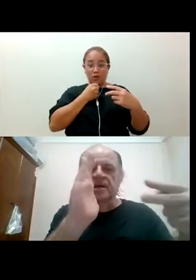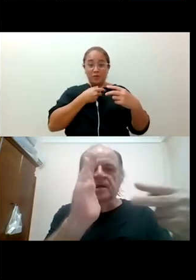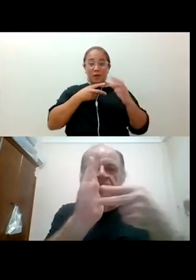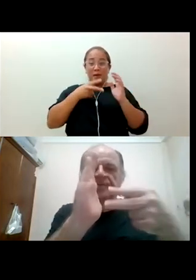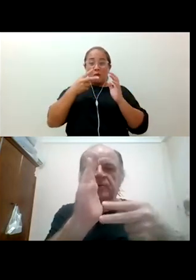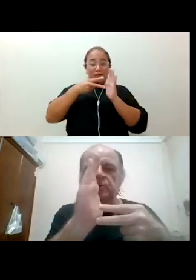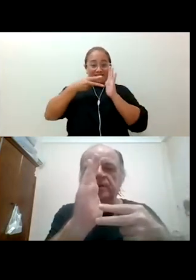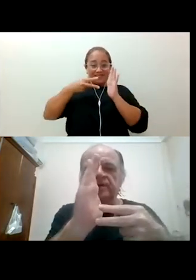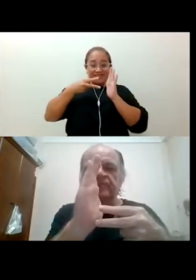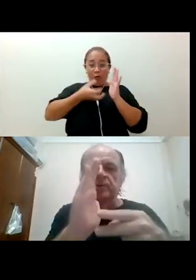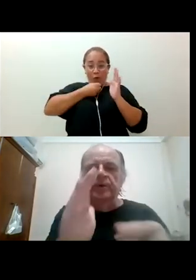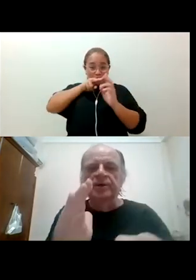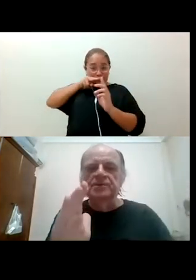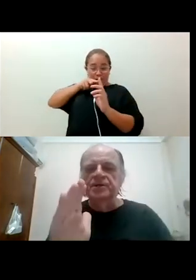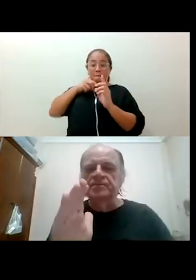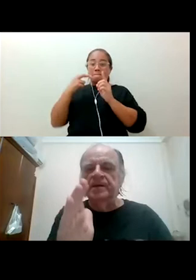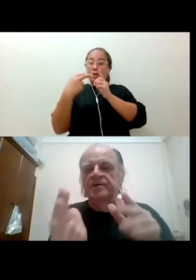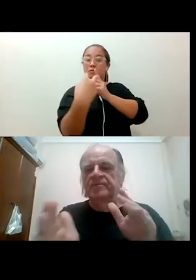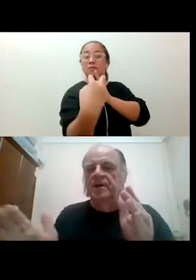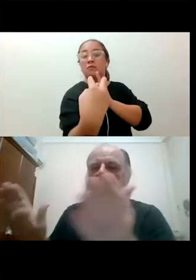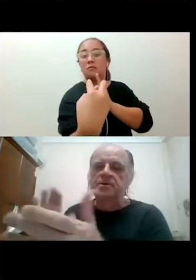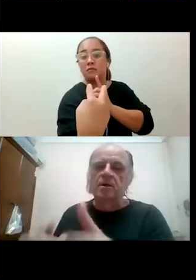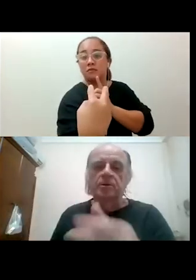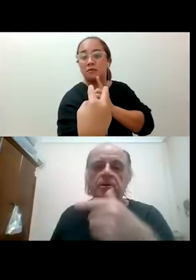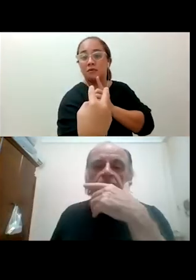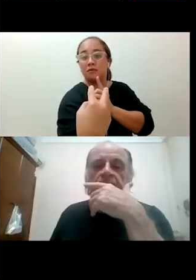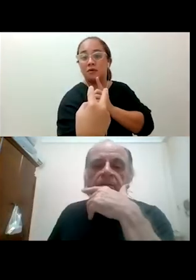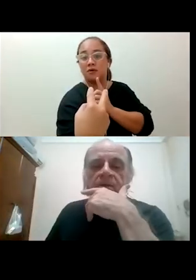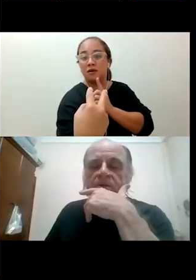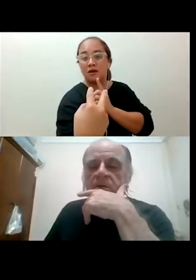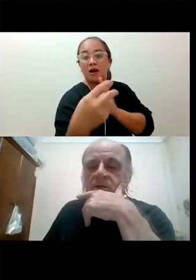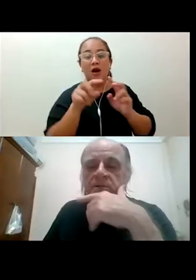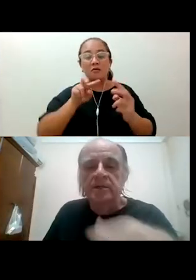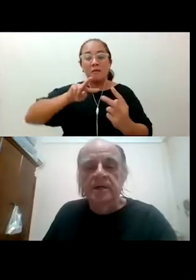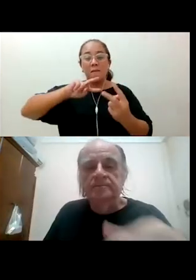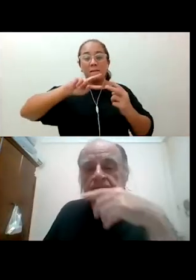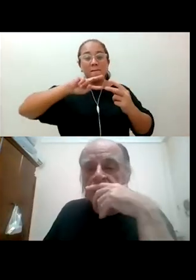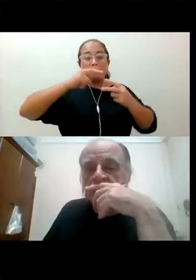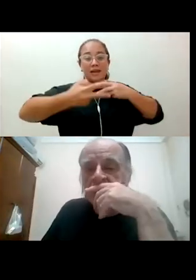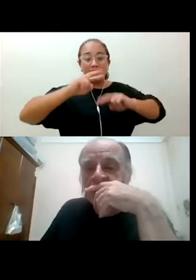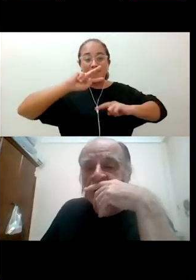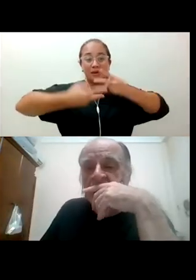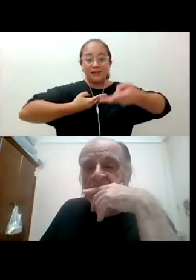way. But if you're doing it from the reader's perspective, it's all turned around. Can you see that?